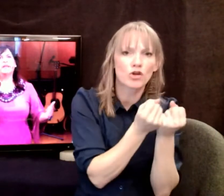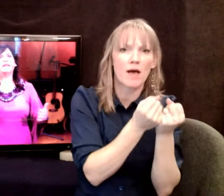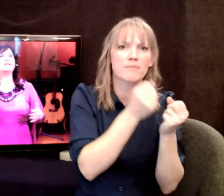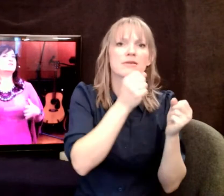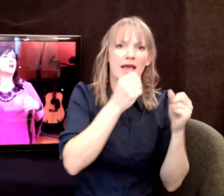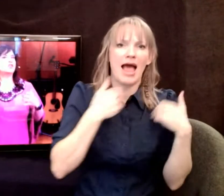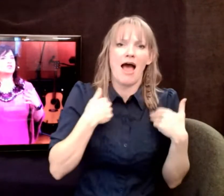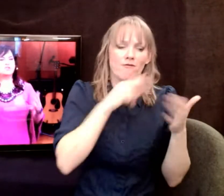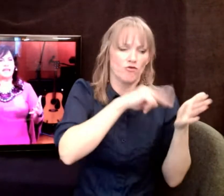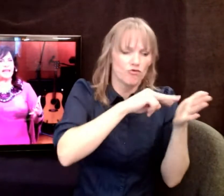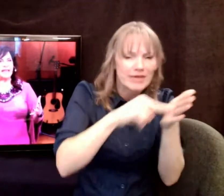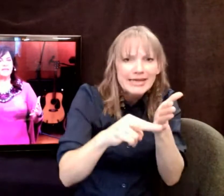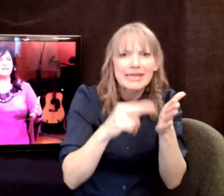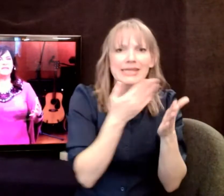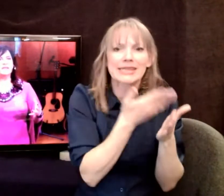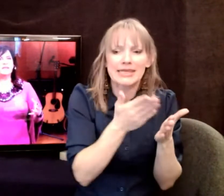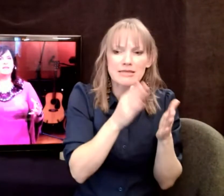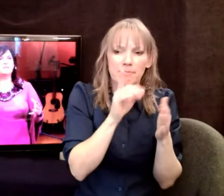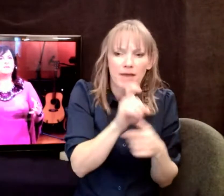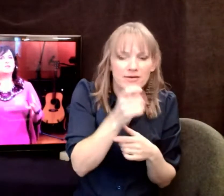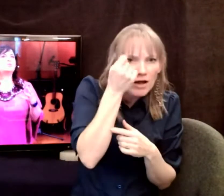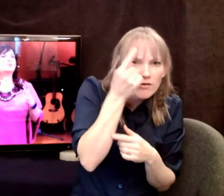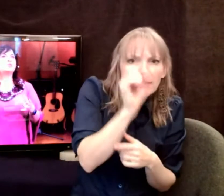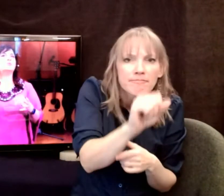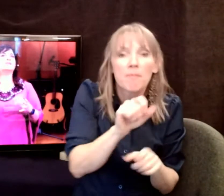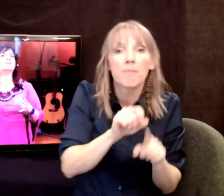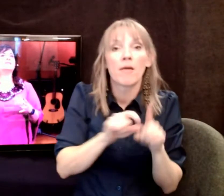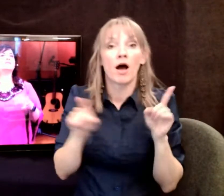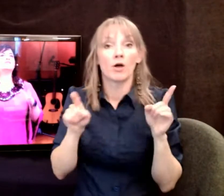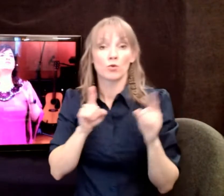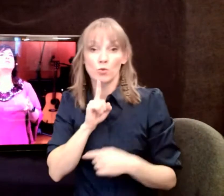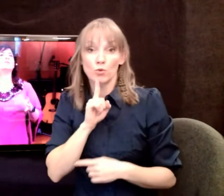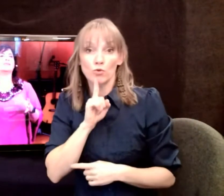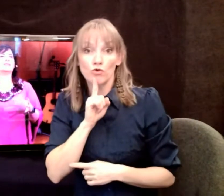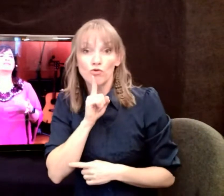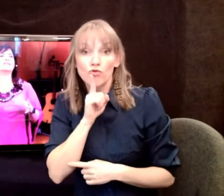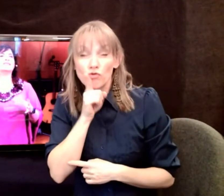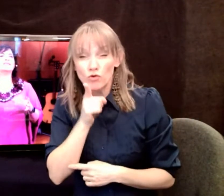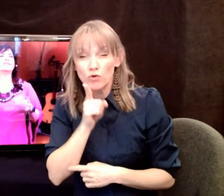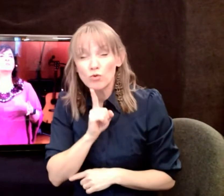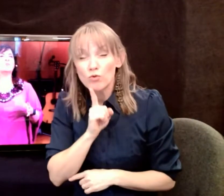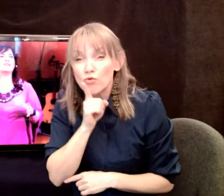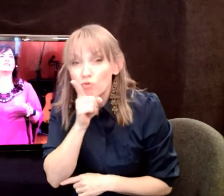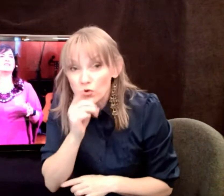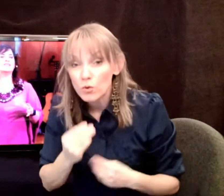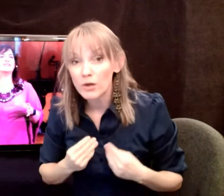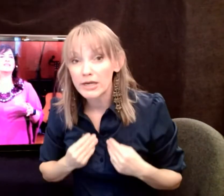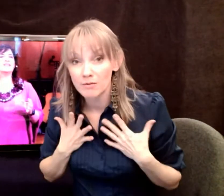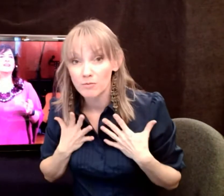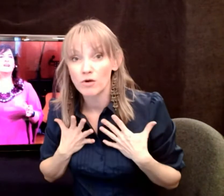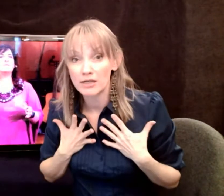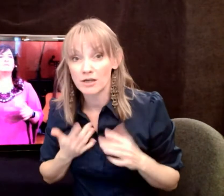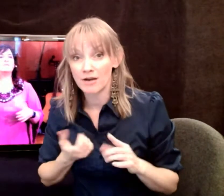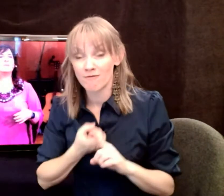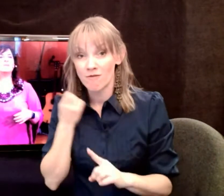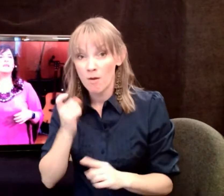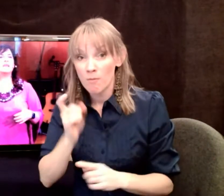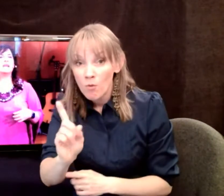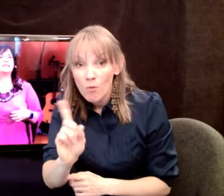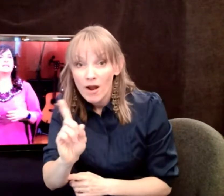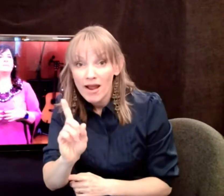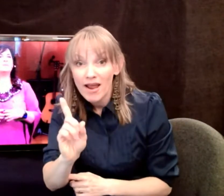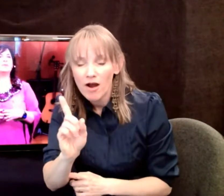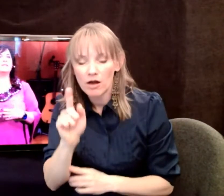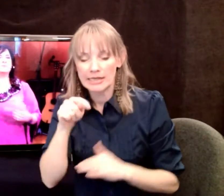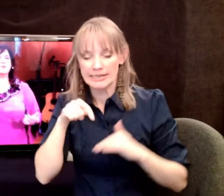read and things to understand. But the truest inspiration comes from